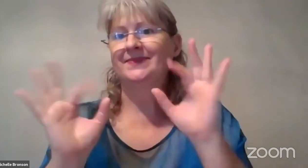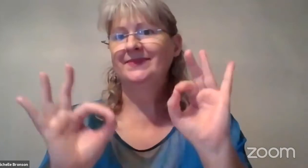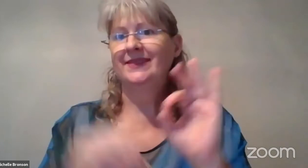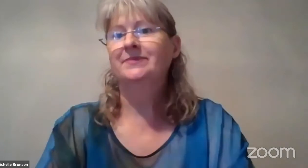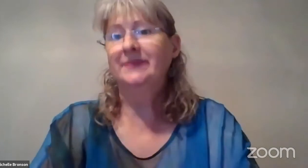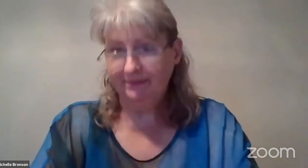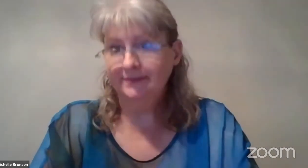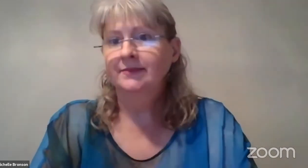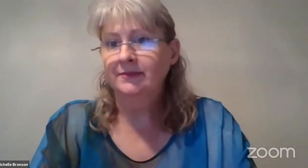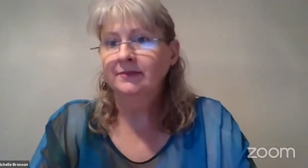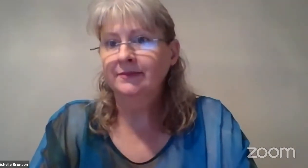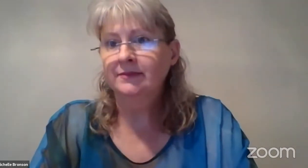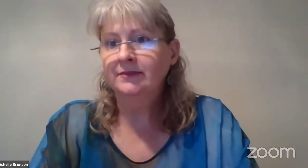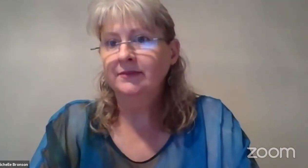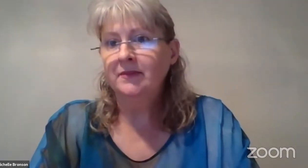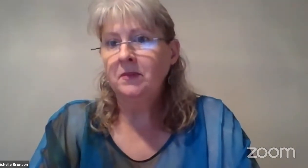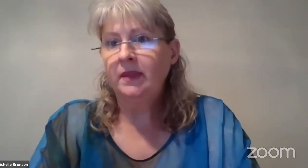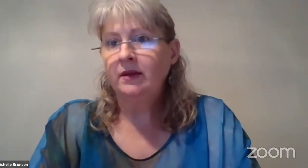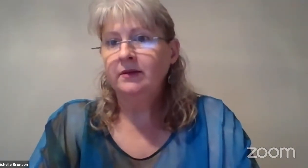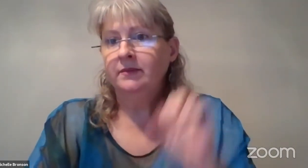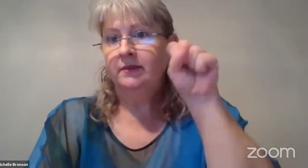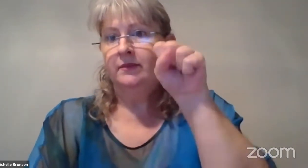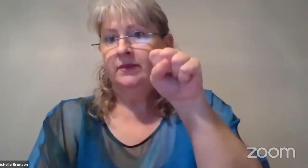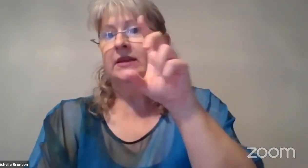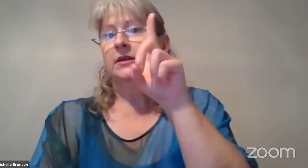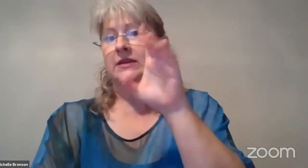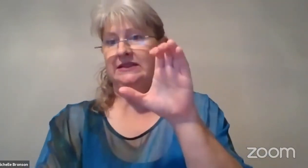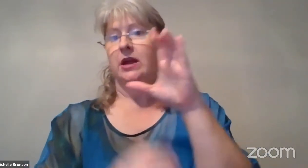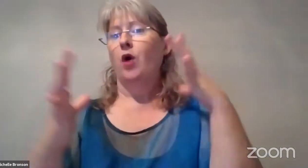those events and yet adhere to the social distancing.